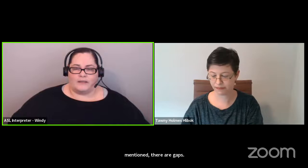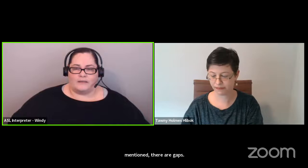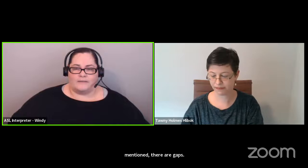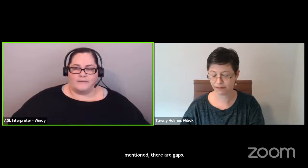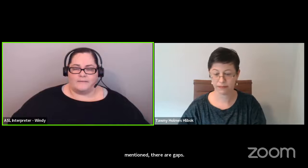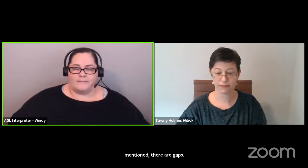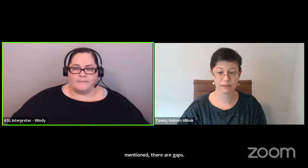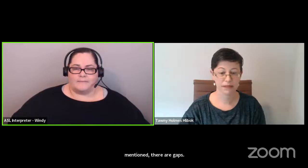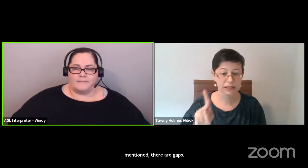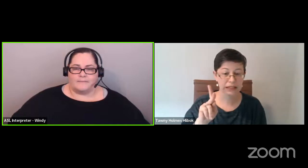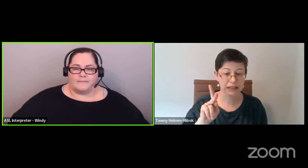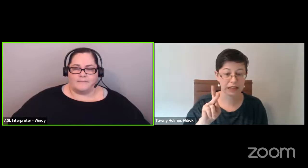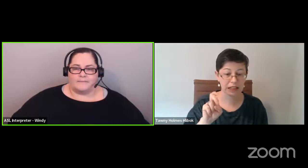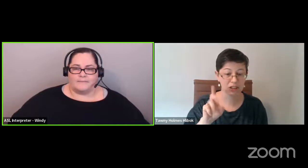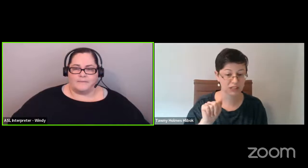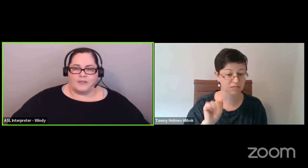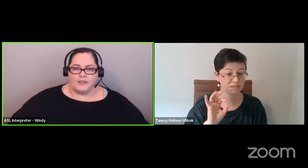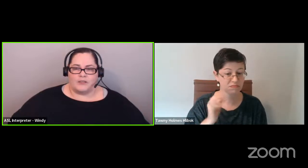Okay.